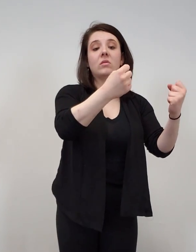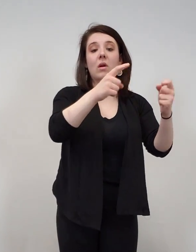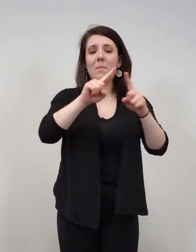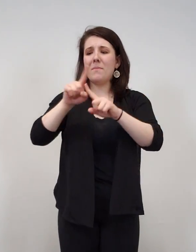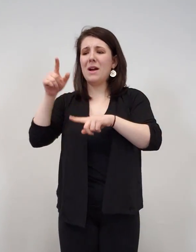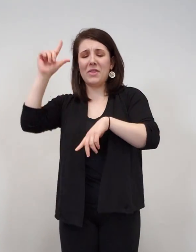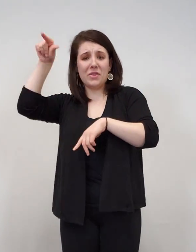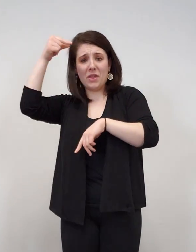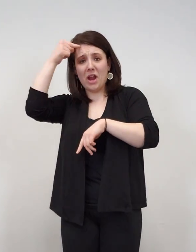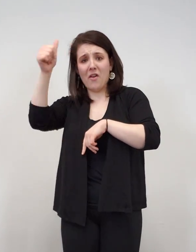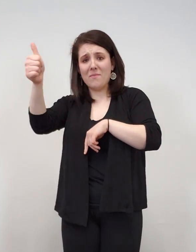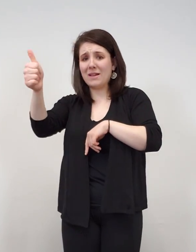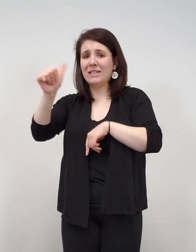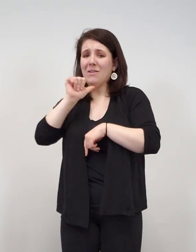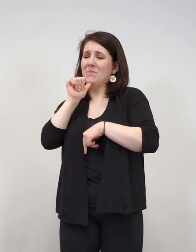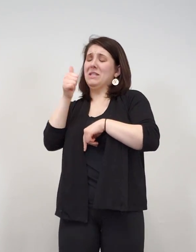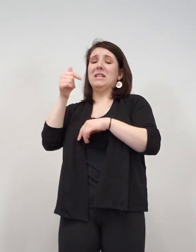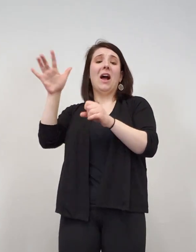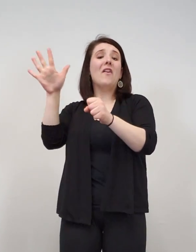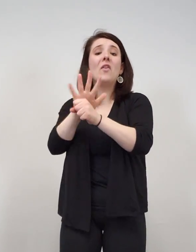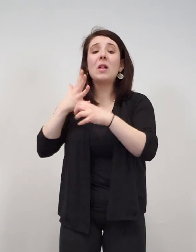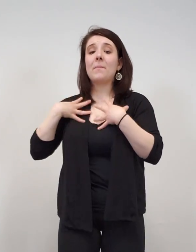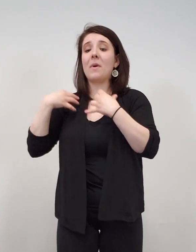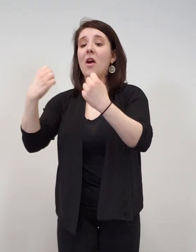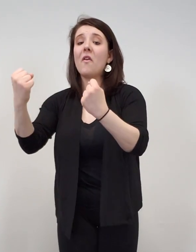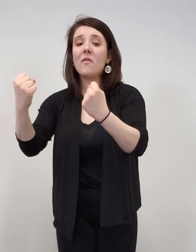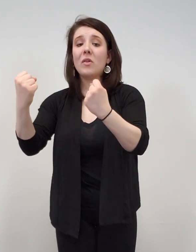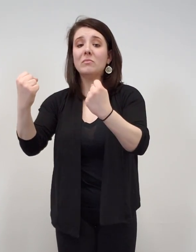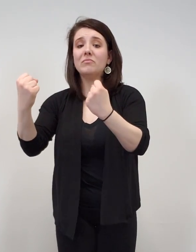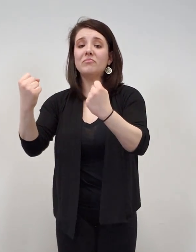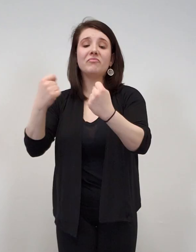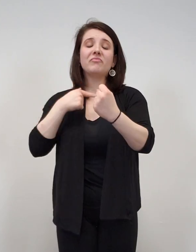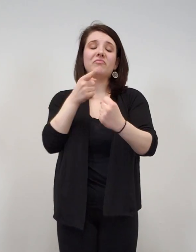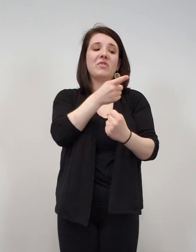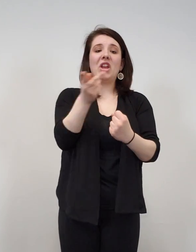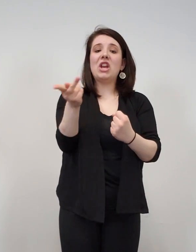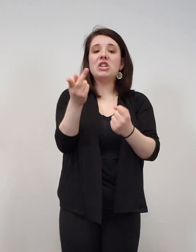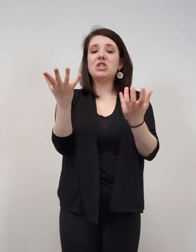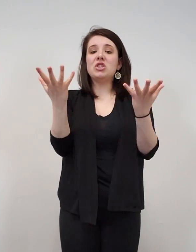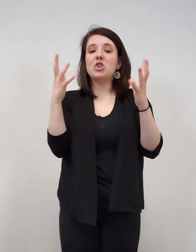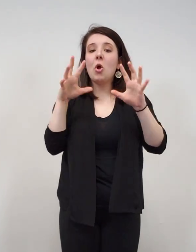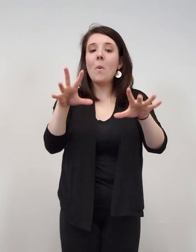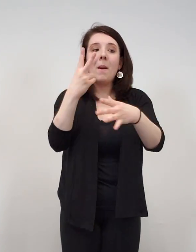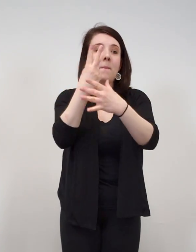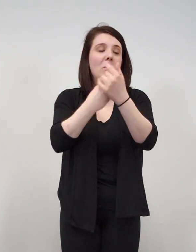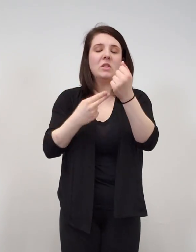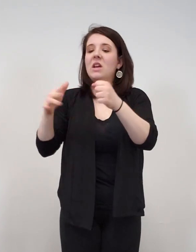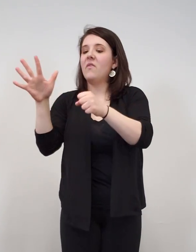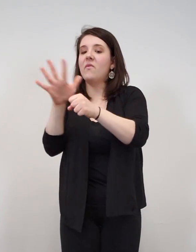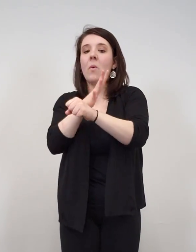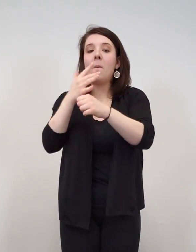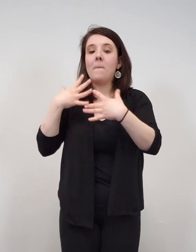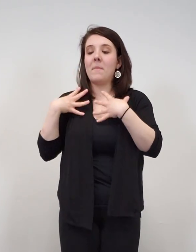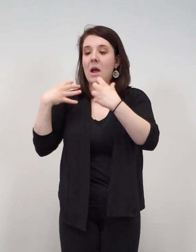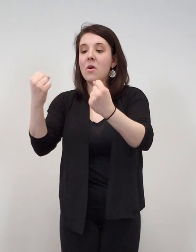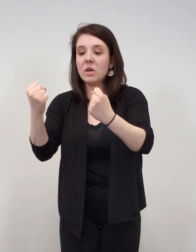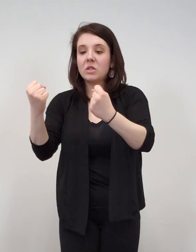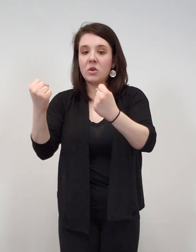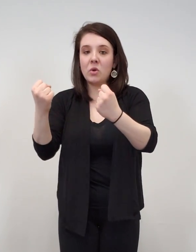experienced under the King of England. The best way that I can illustrate federalism is by drawing